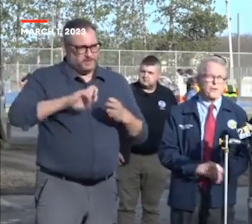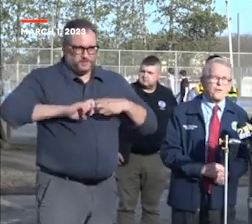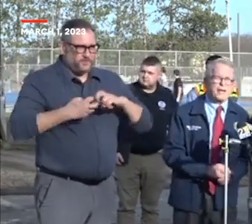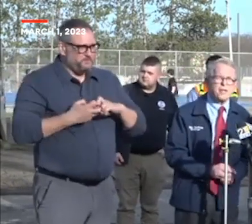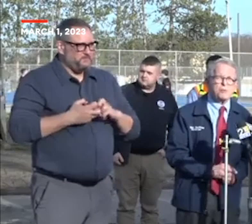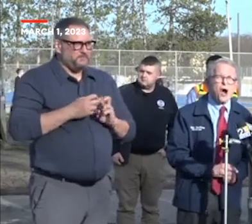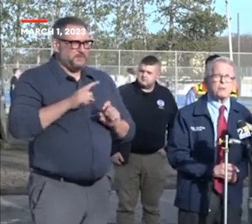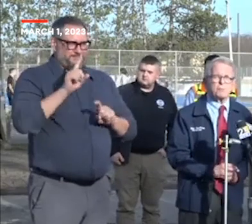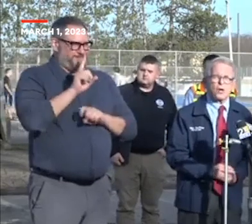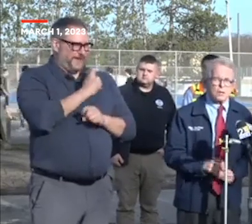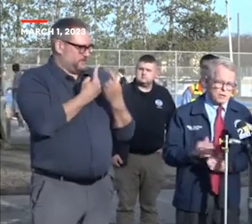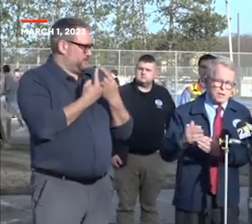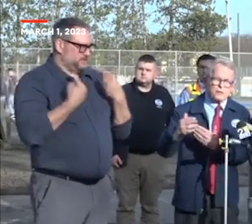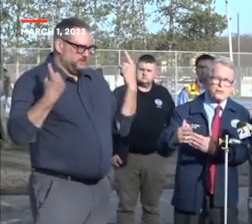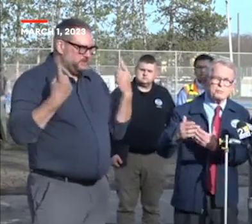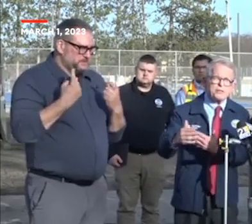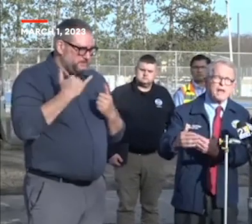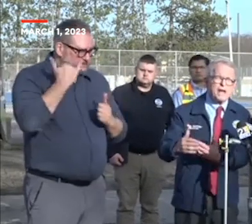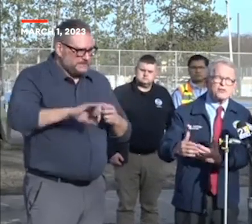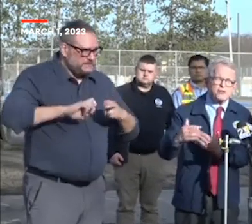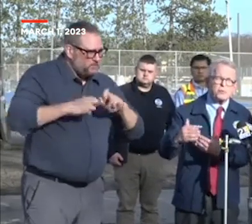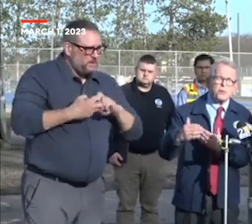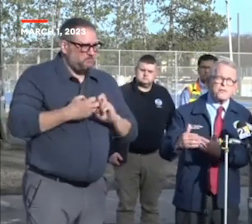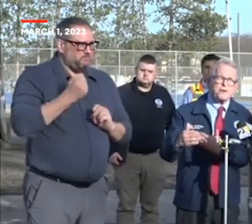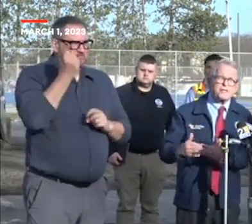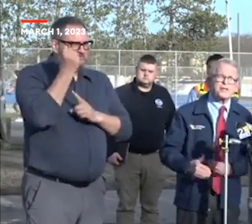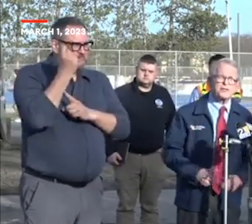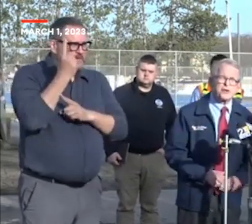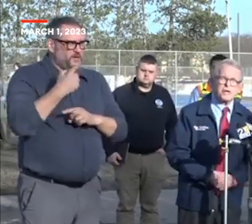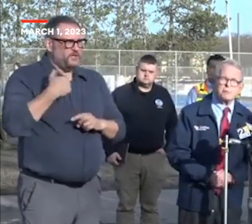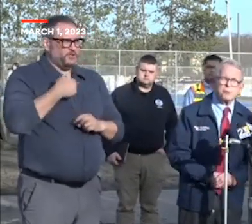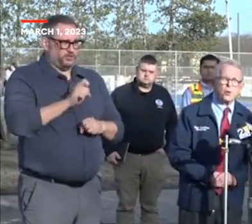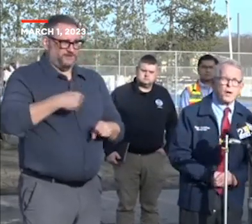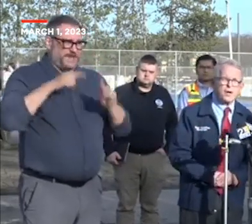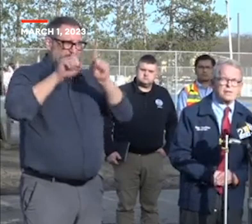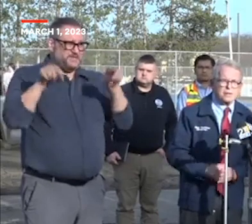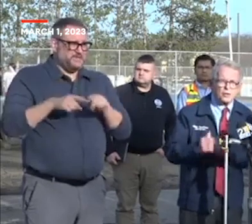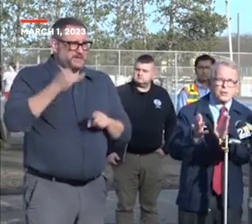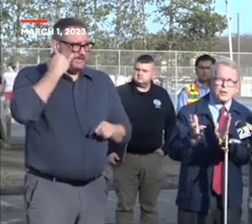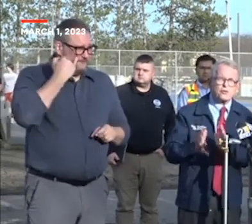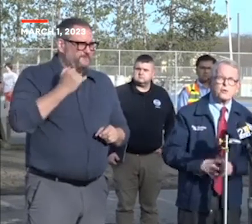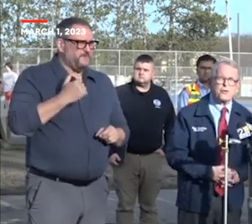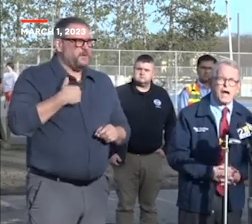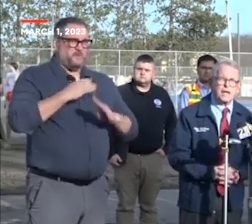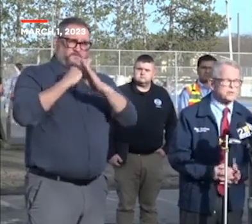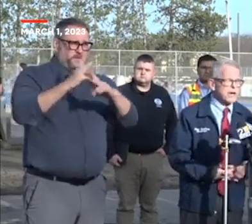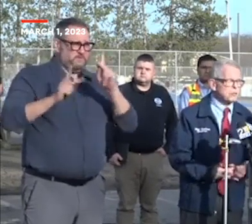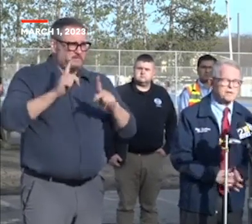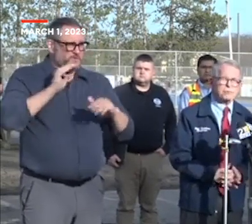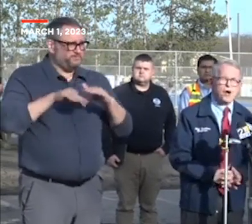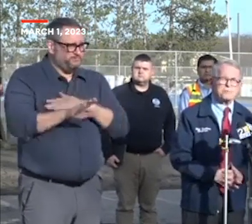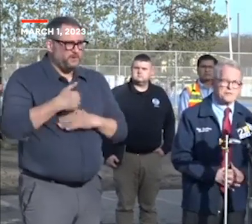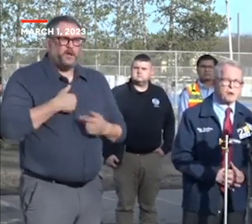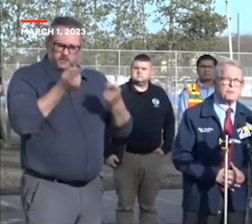about whether that is a problem. Look, there should be the signage, there should be whatever is necessary to keep people away. I totally agree with that. I was not